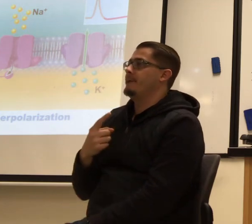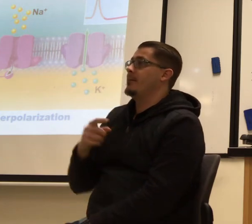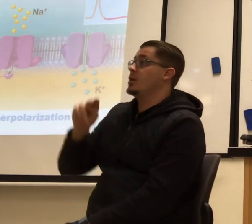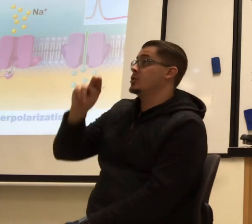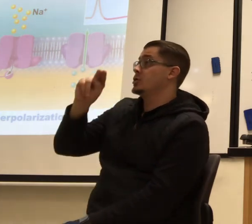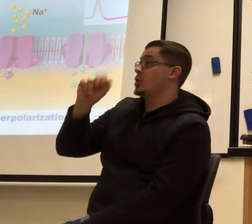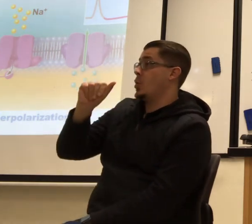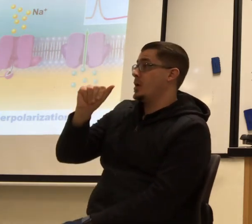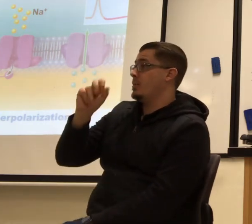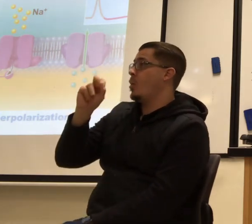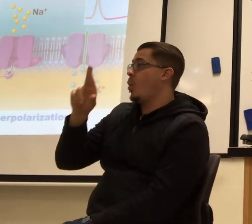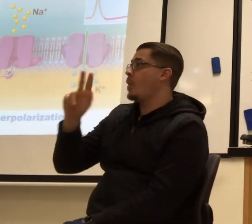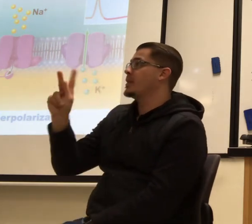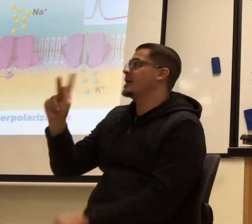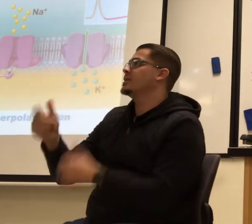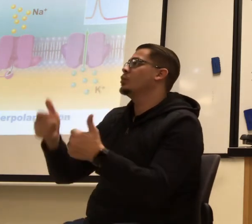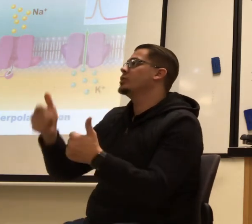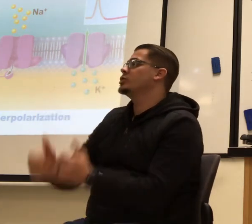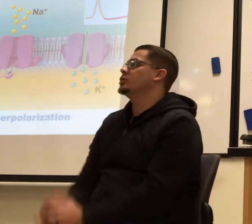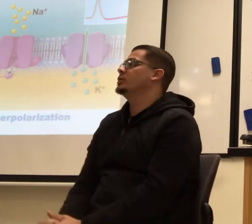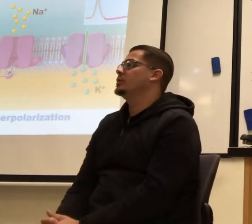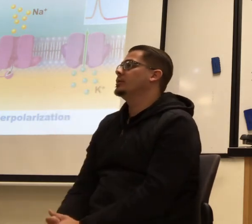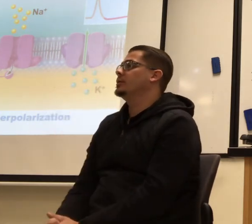Sodium or potassium?